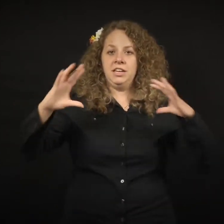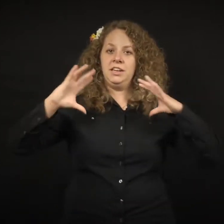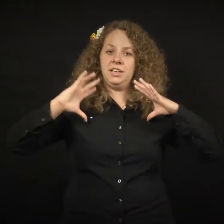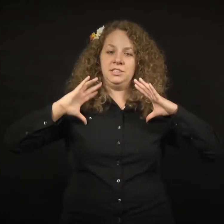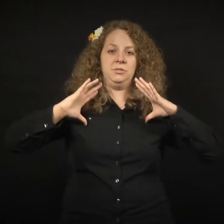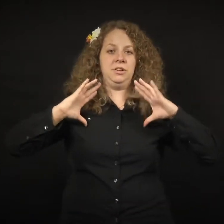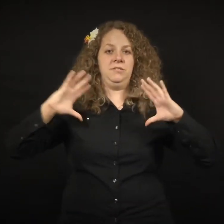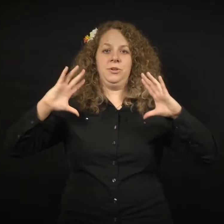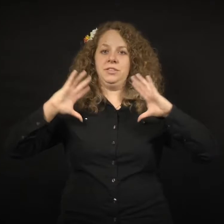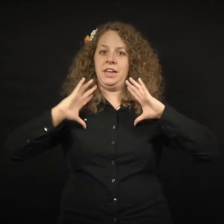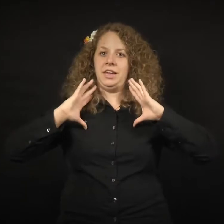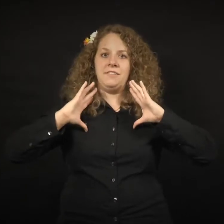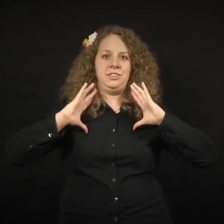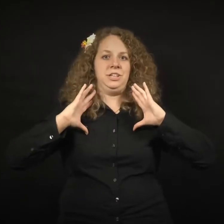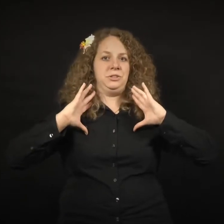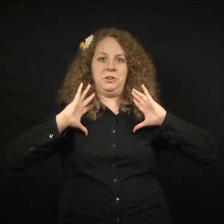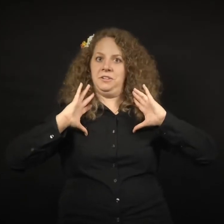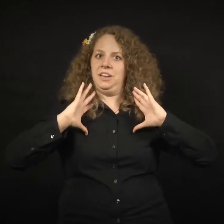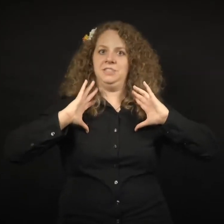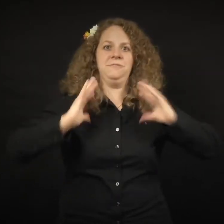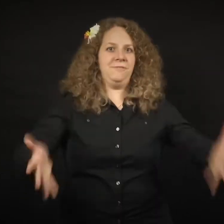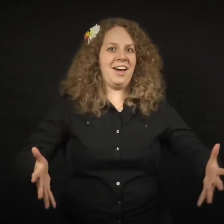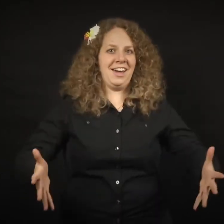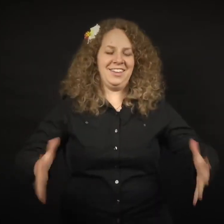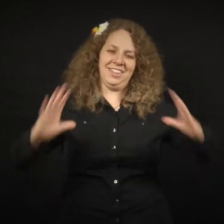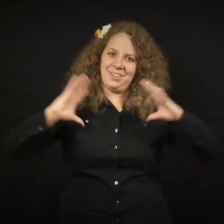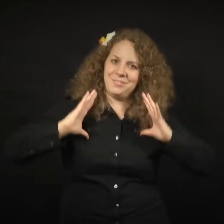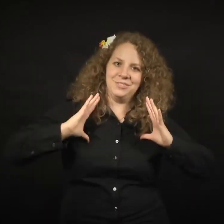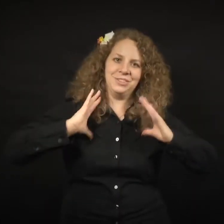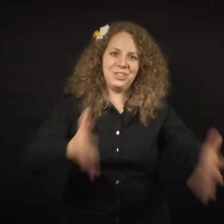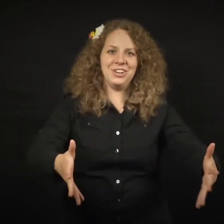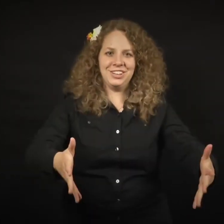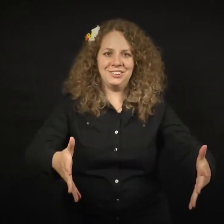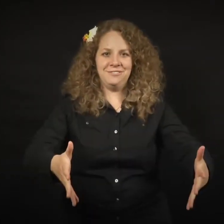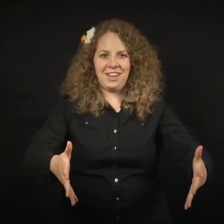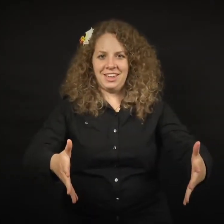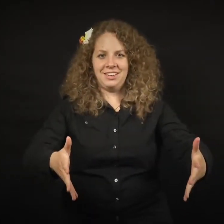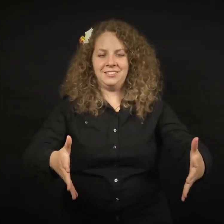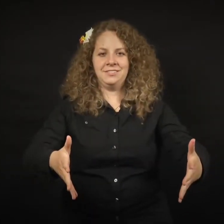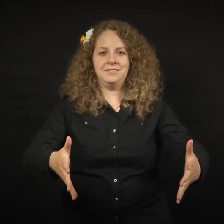Fine, as in going forward, like everything is good. It's fine, like, ooh, good, fine.